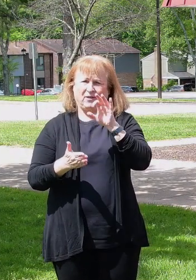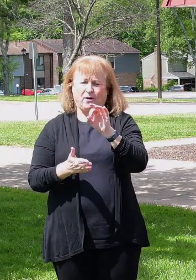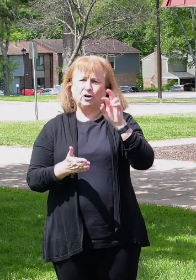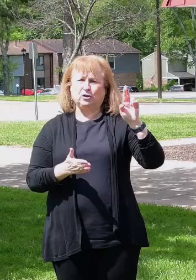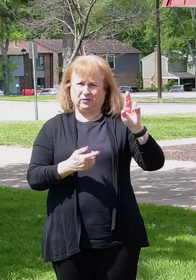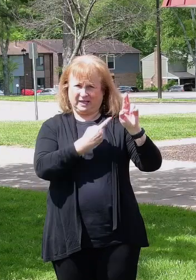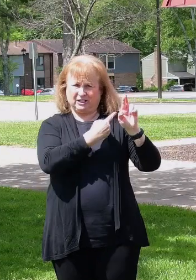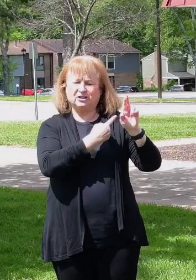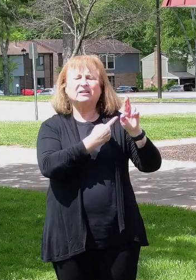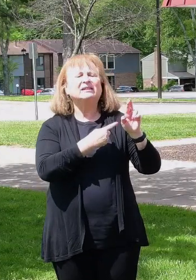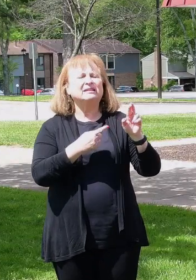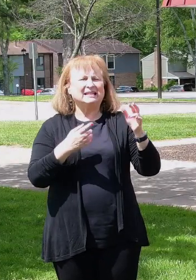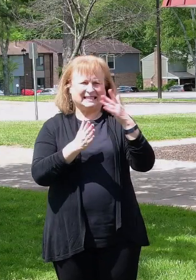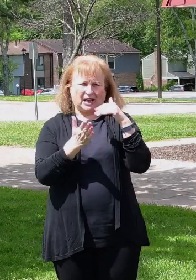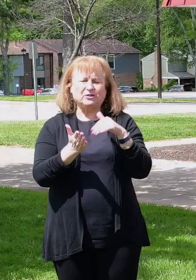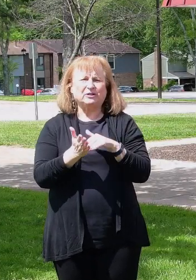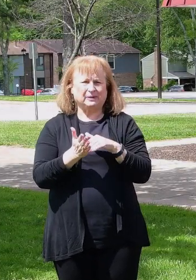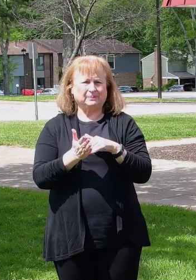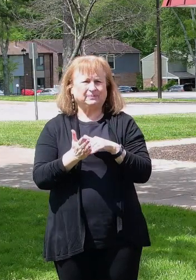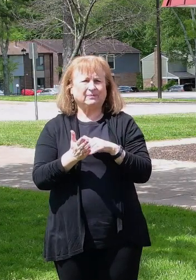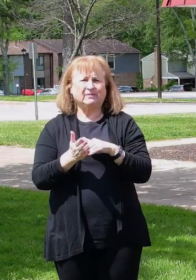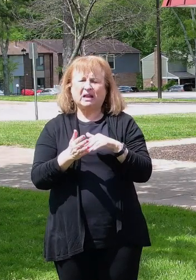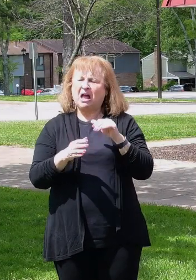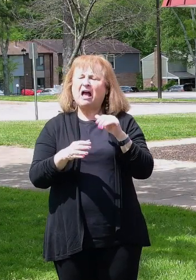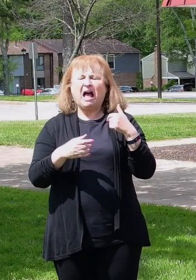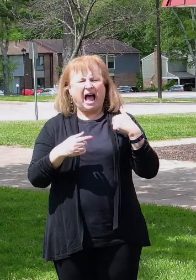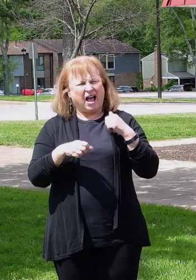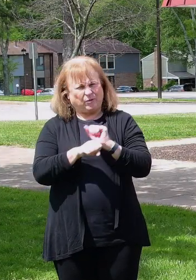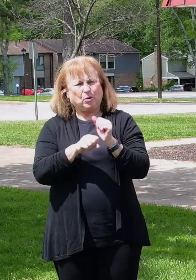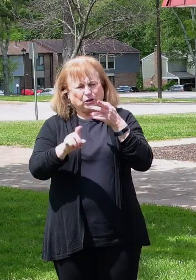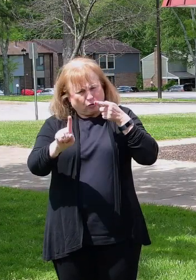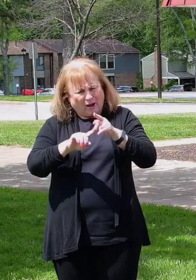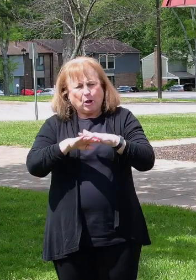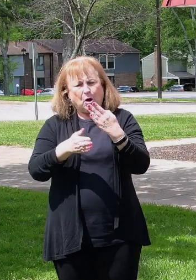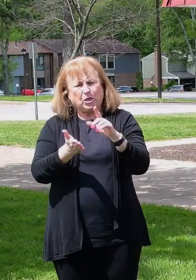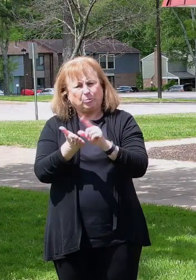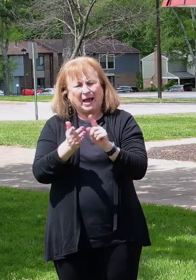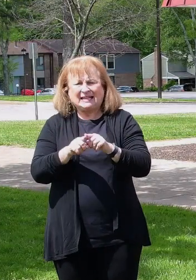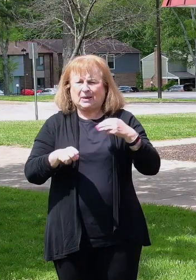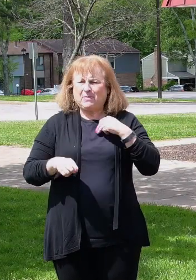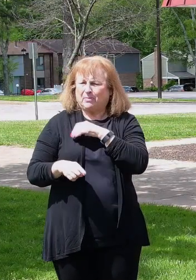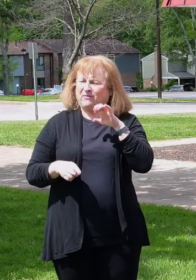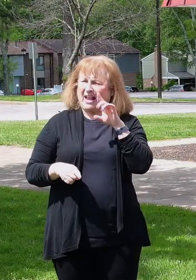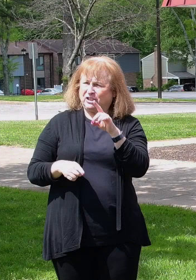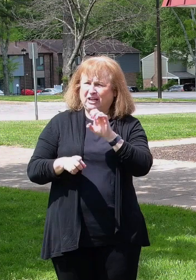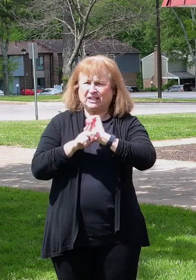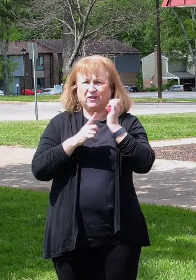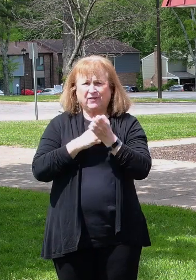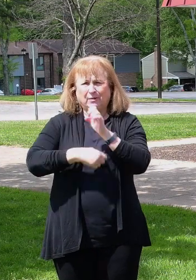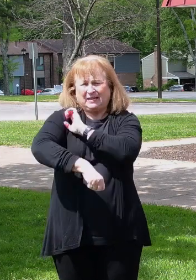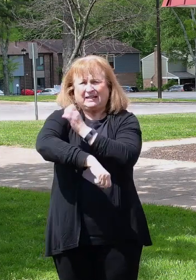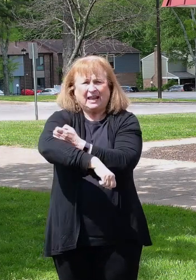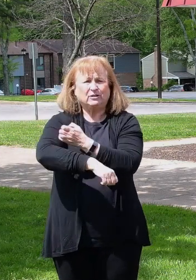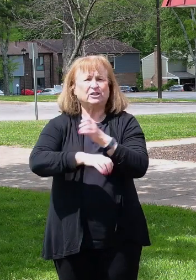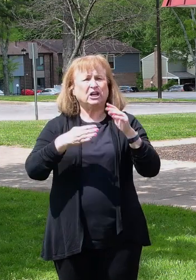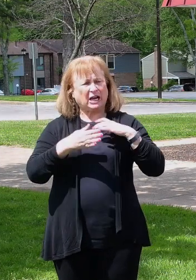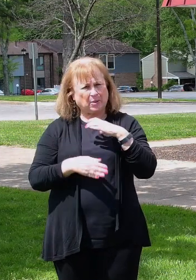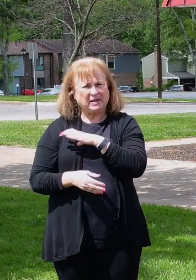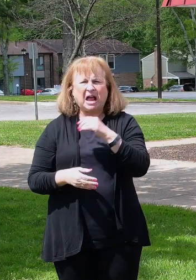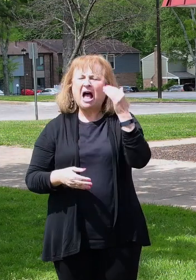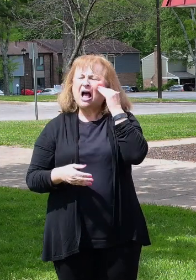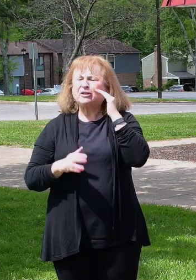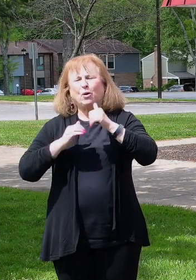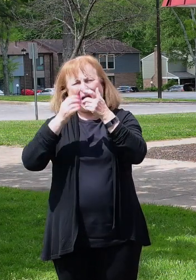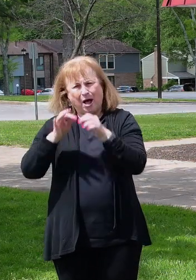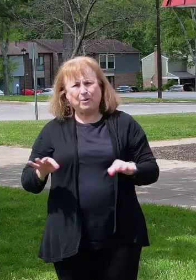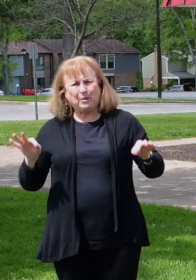Ridge Center. Having worked directly on the blueprint as a member of the Education, Environment, and Energy Committee, I know